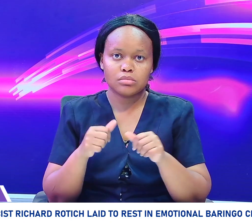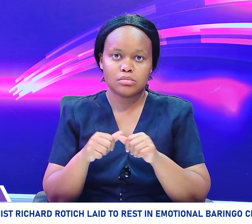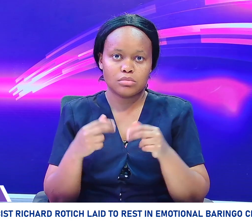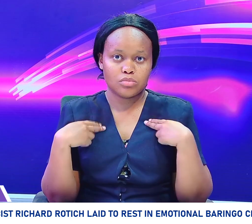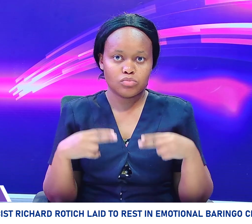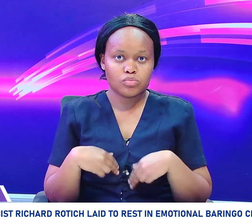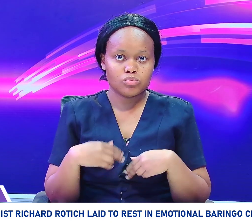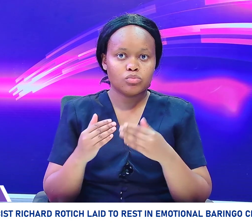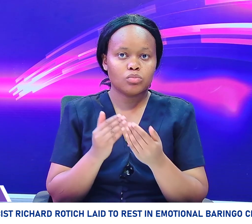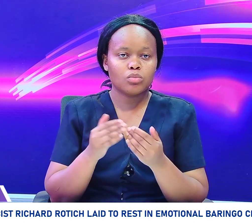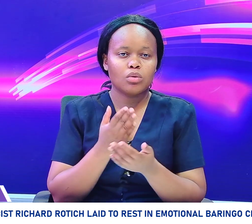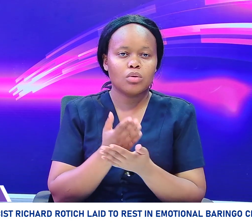health sector.